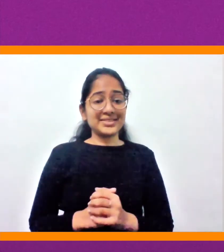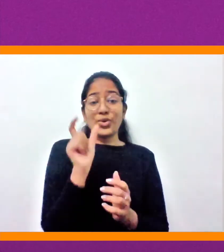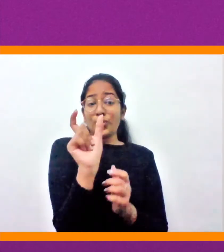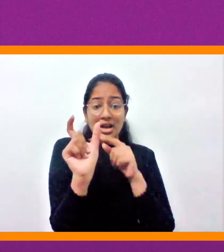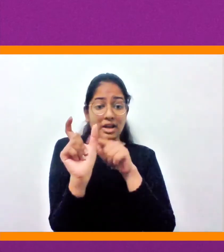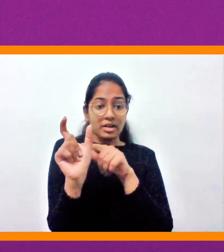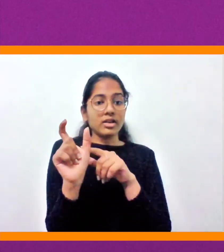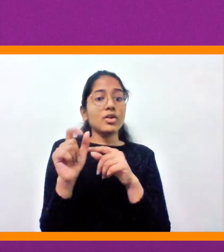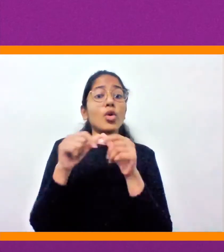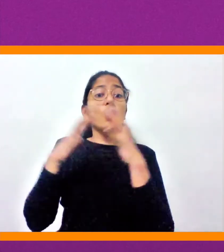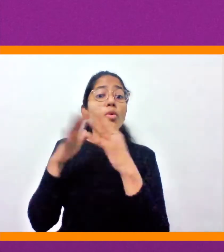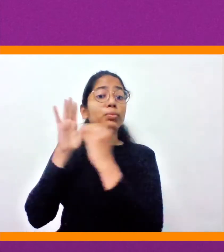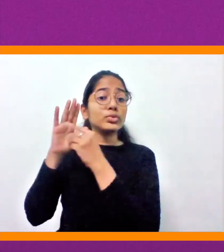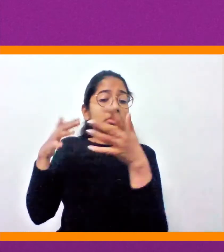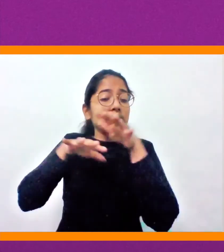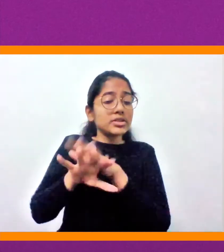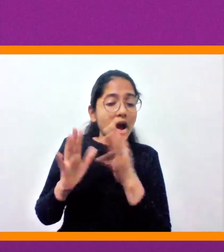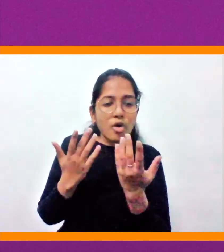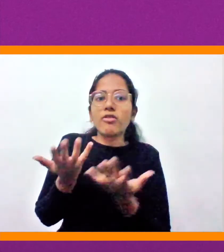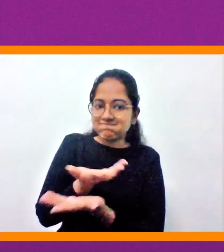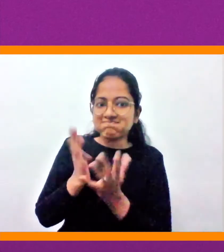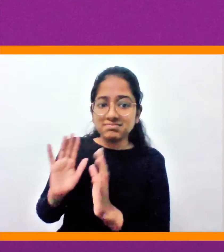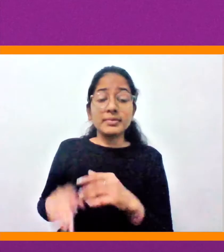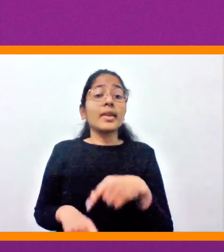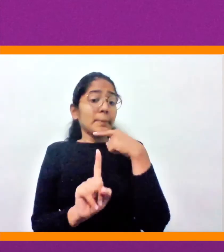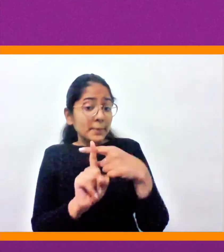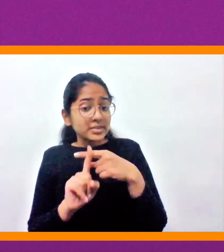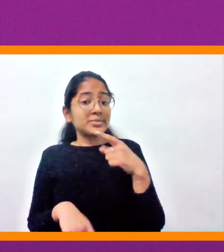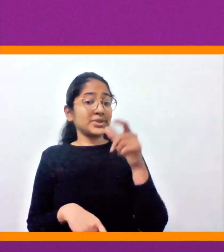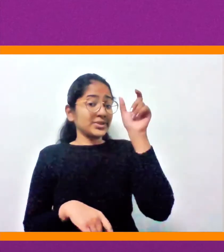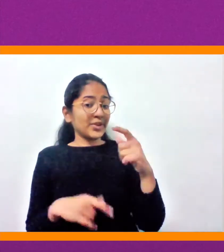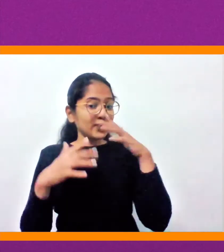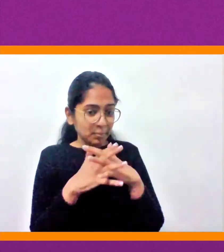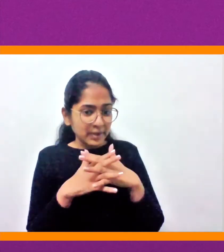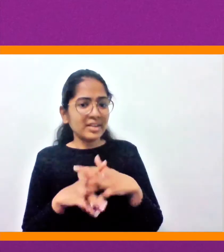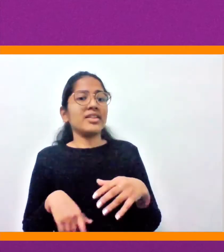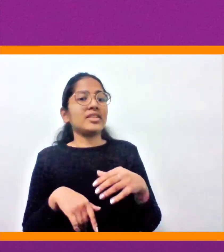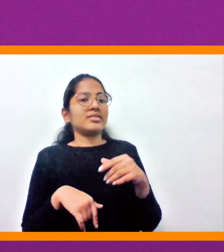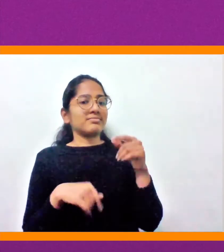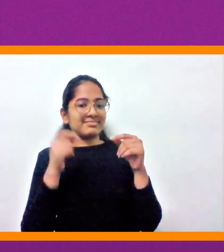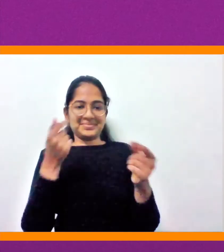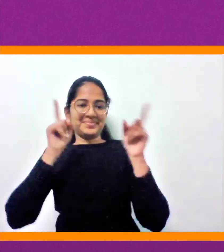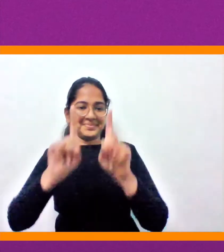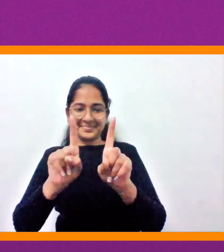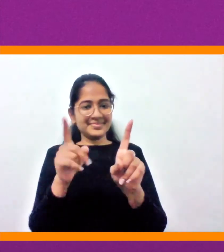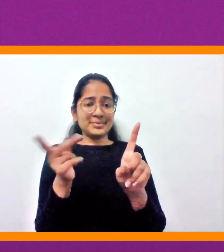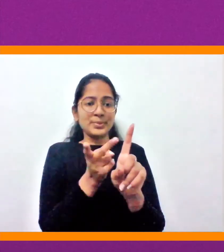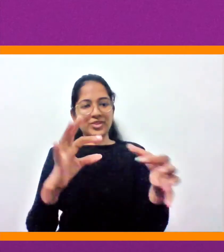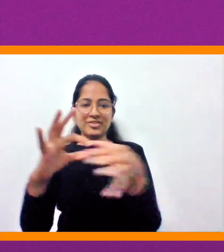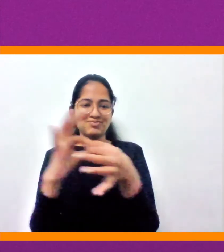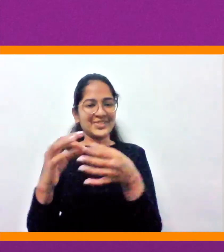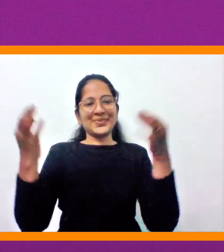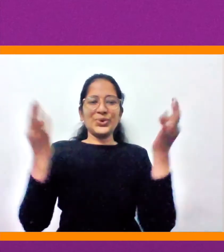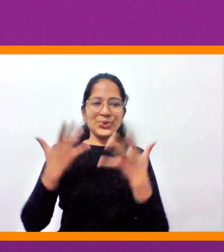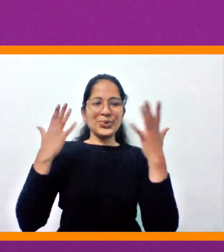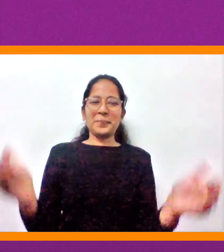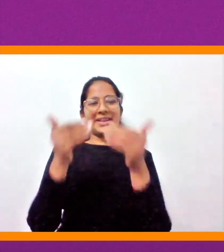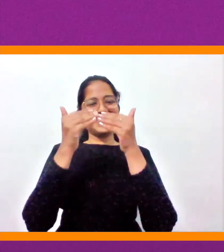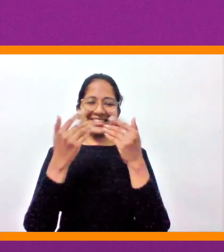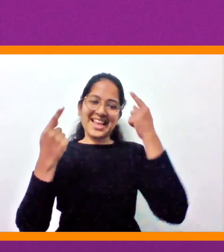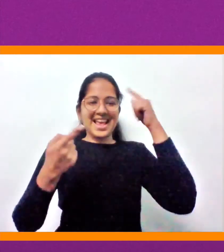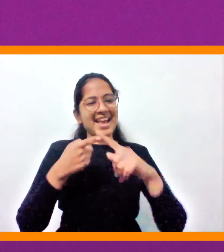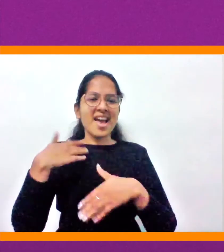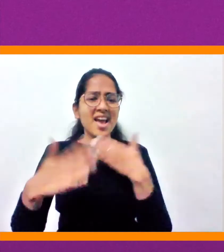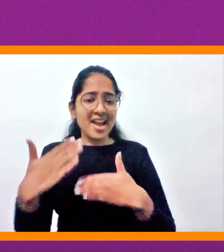the affirmative consent standard would recast anything less than an unequivocal yes as a no. It is